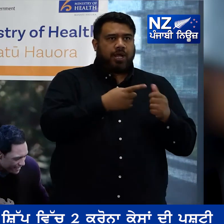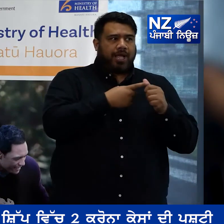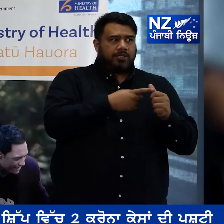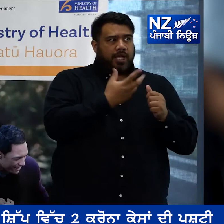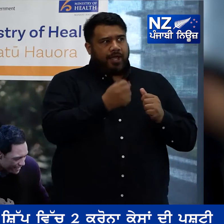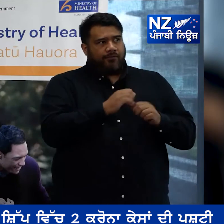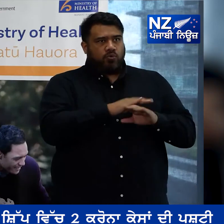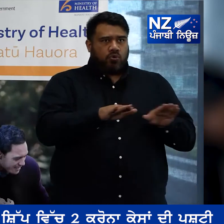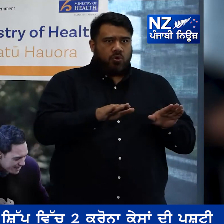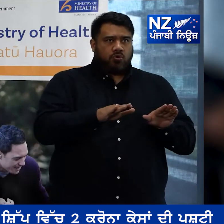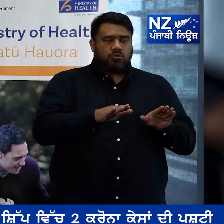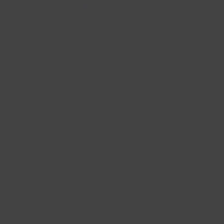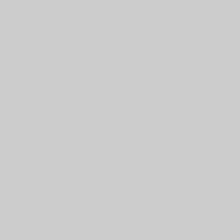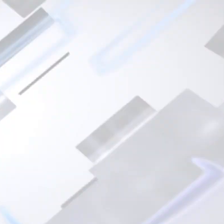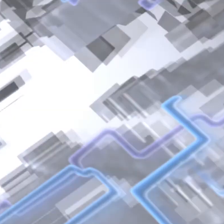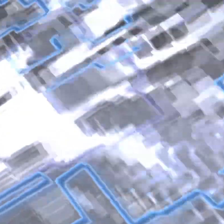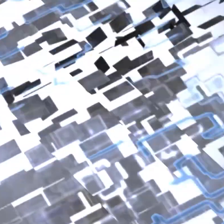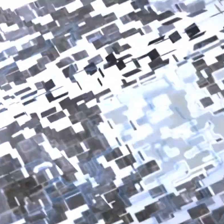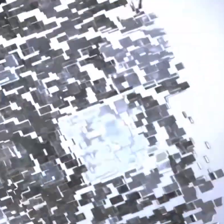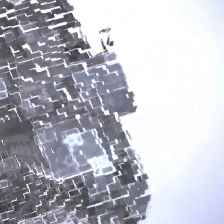as quickly as possible.